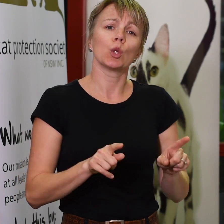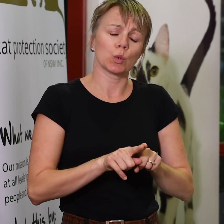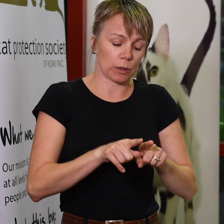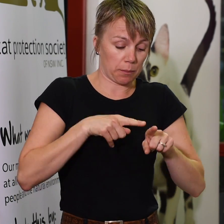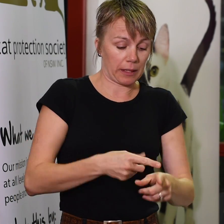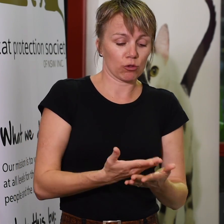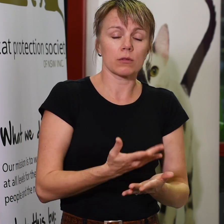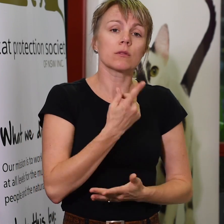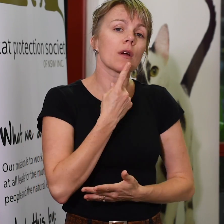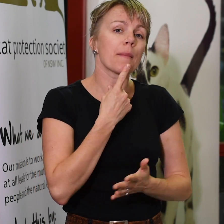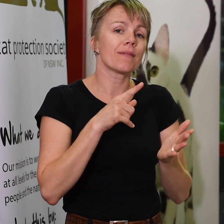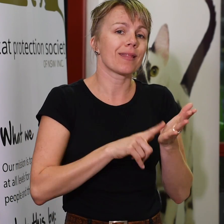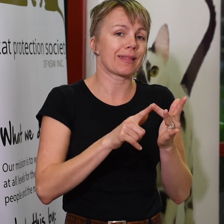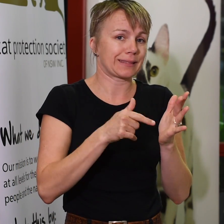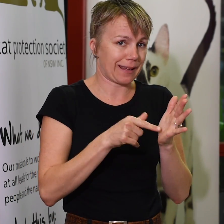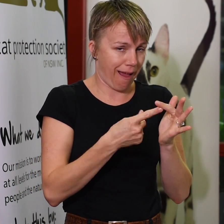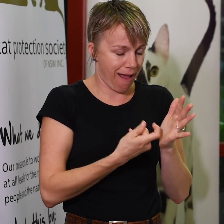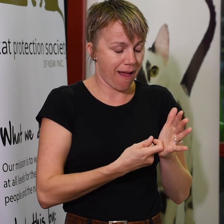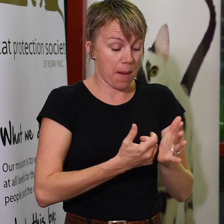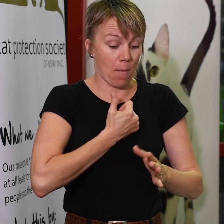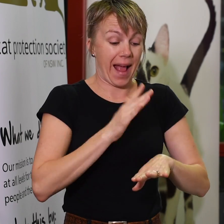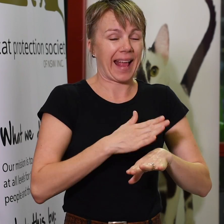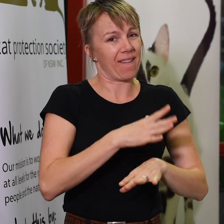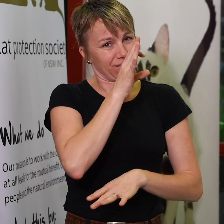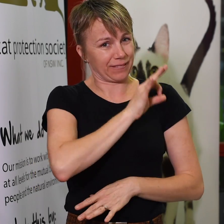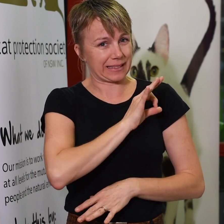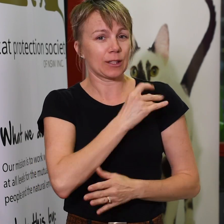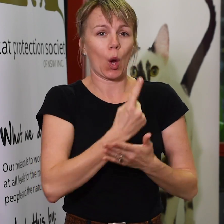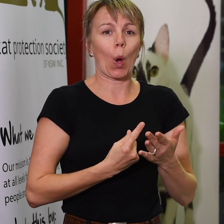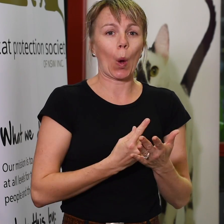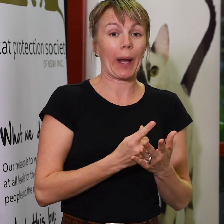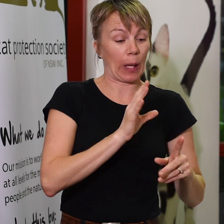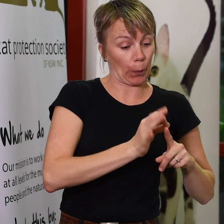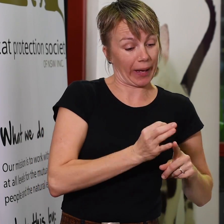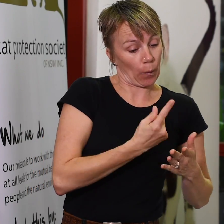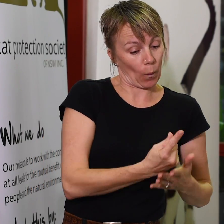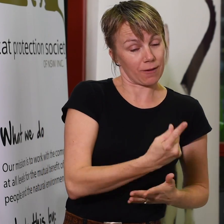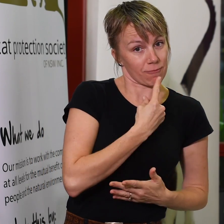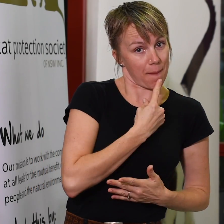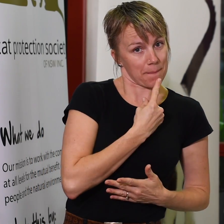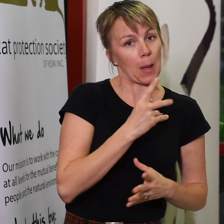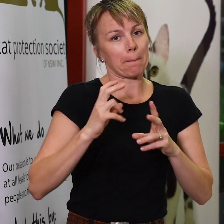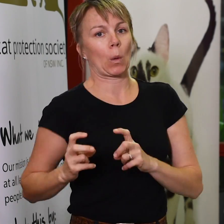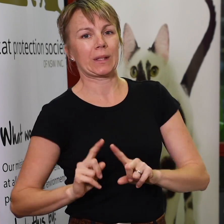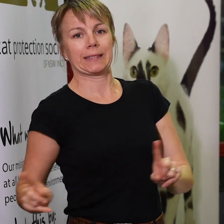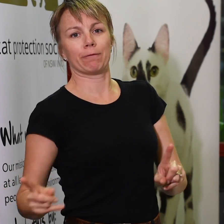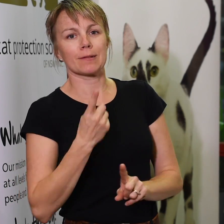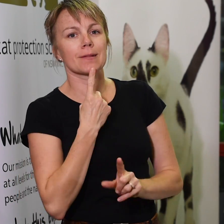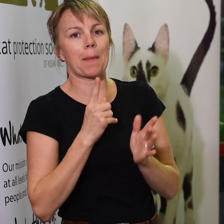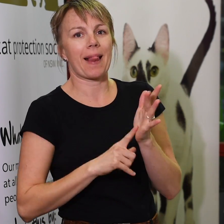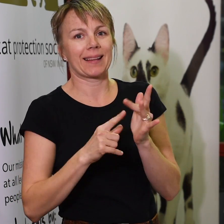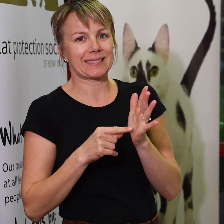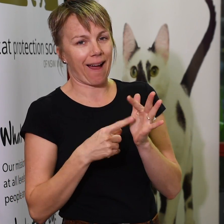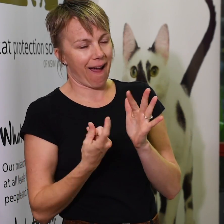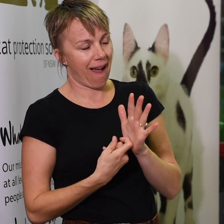My cat will only wee in one type of litter and poo in another type of litter, which is really annoying. But I